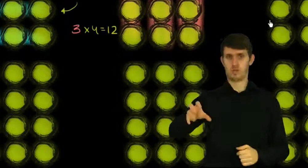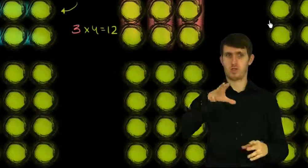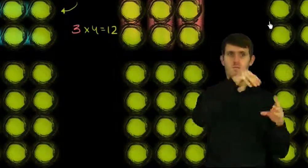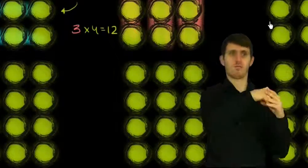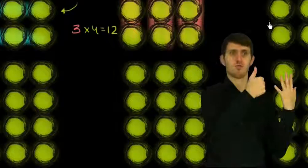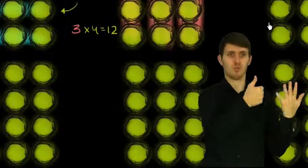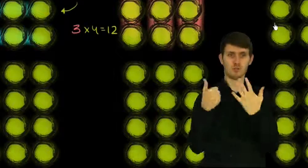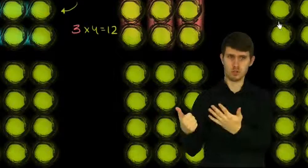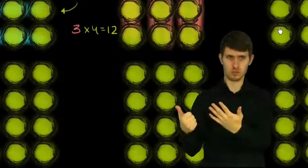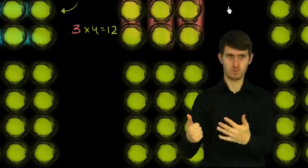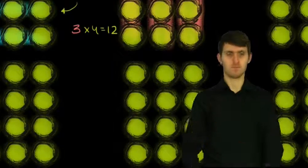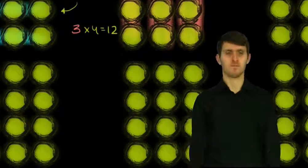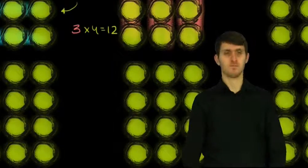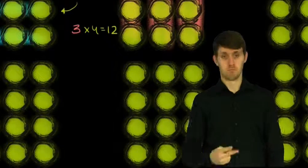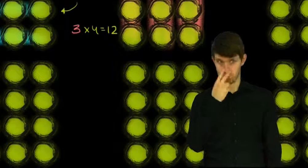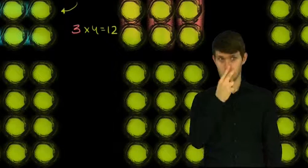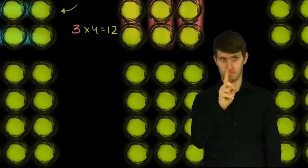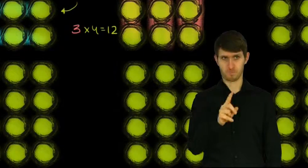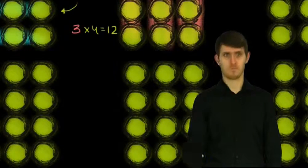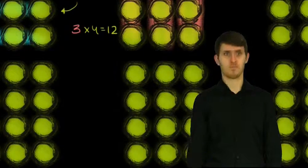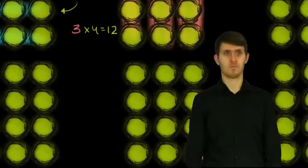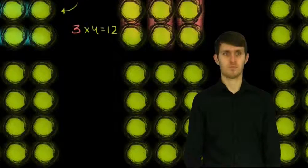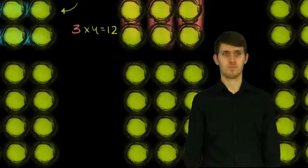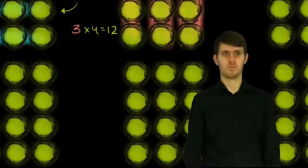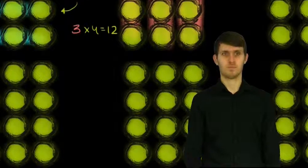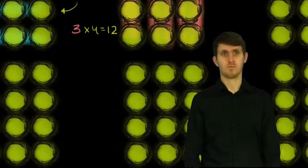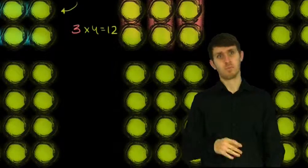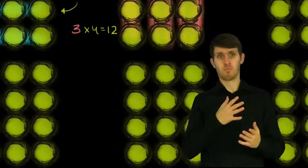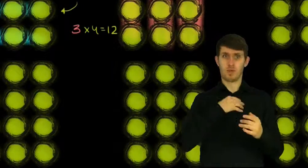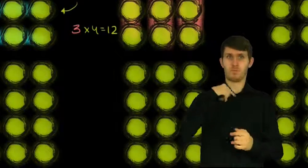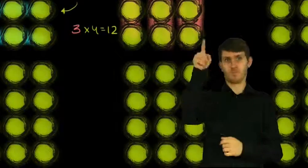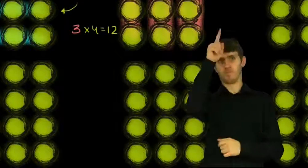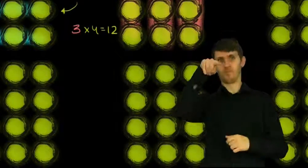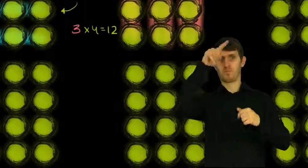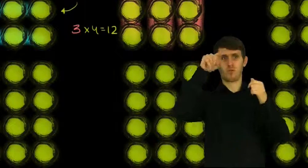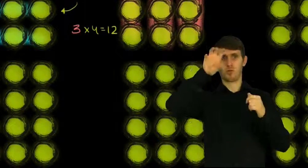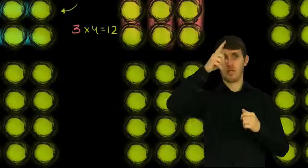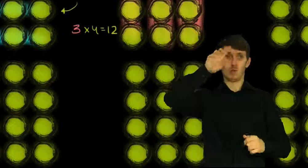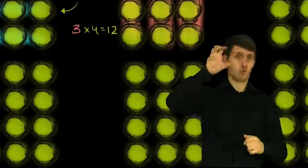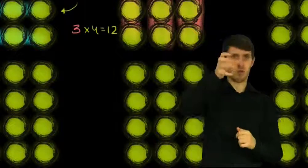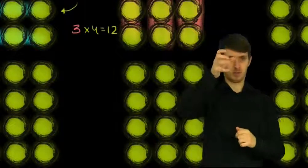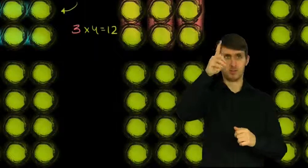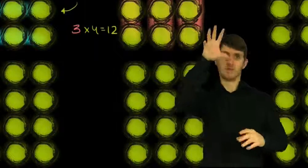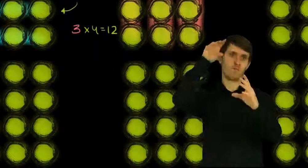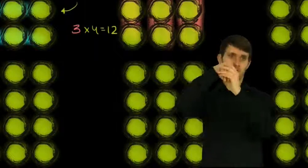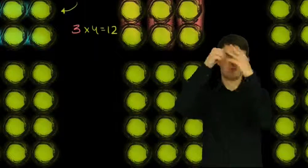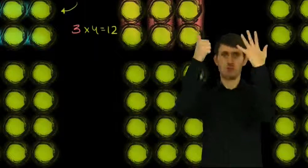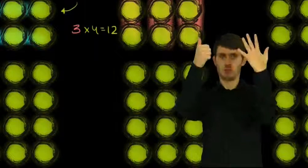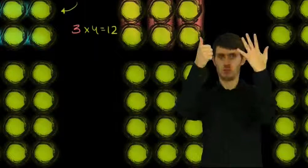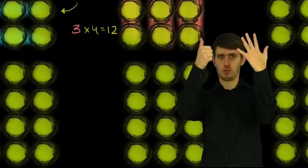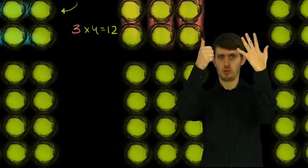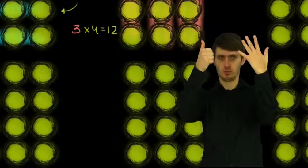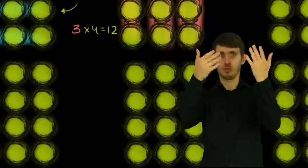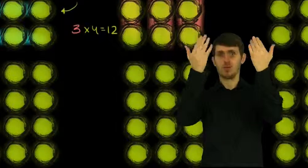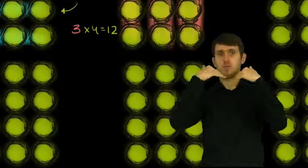as, well, we could view it as 2 groups of 6. Let's look at that. Could be, so this is 1 group of 6 right